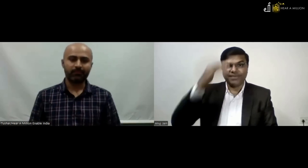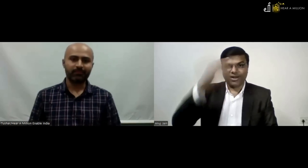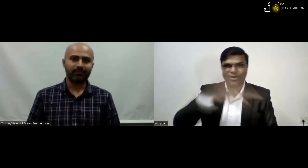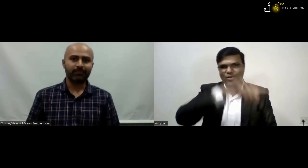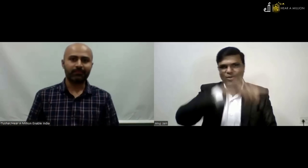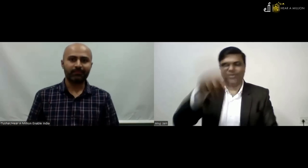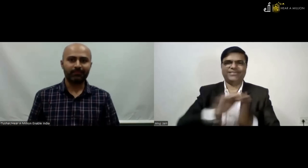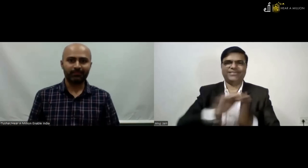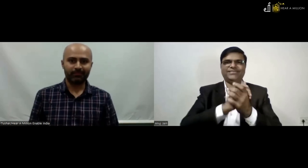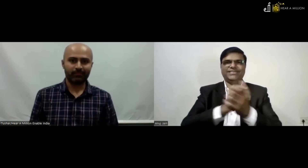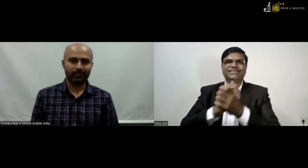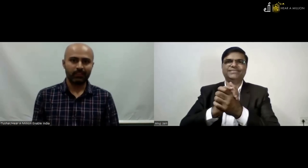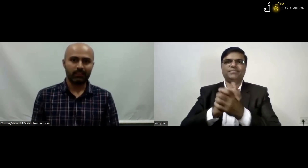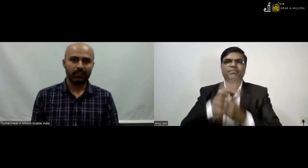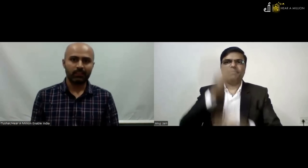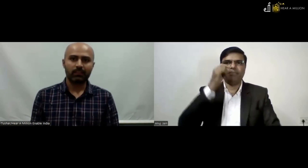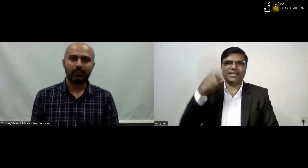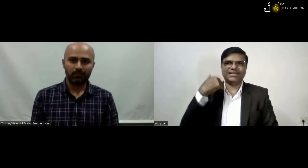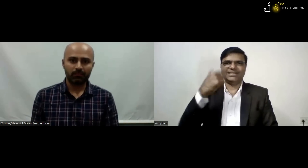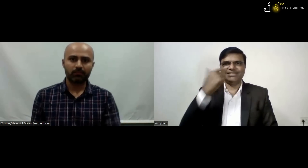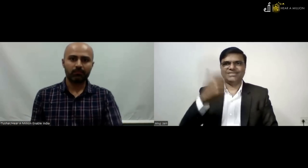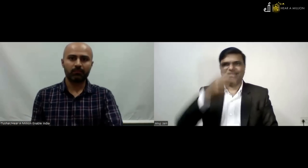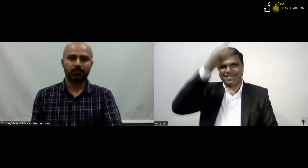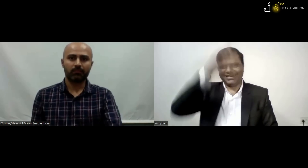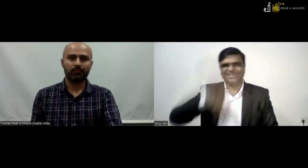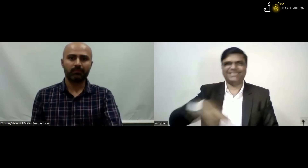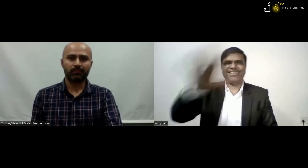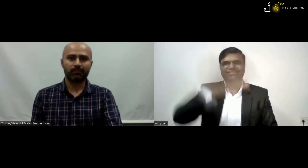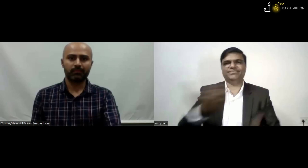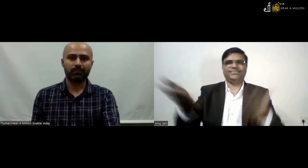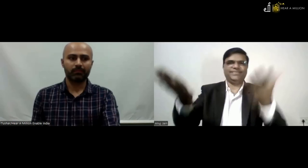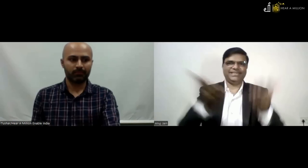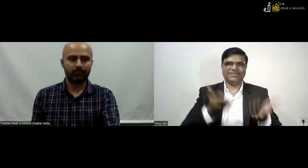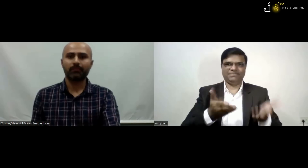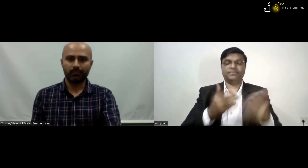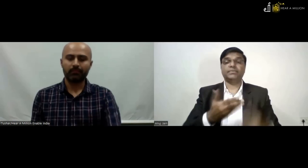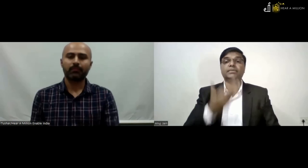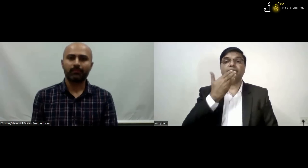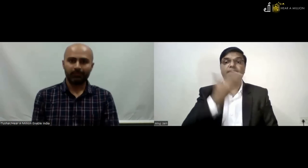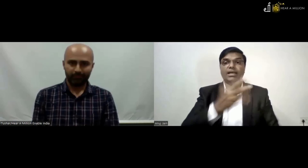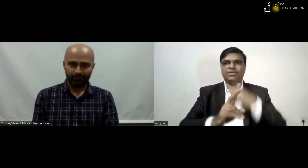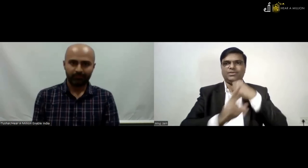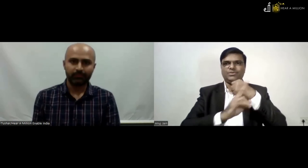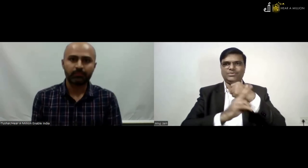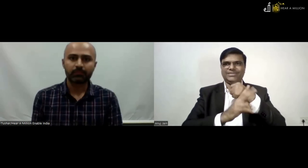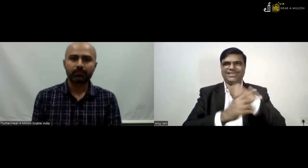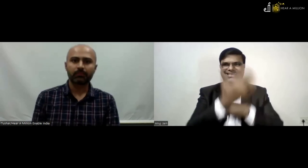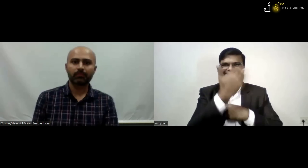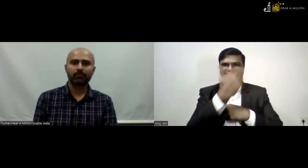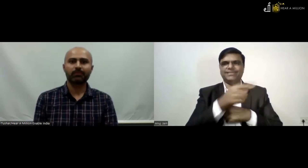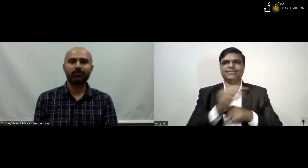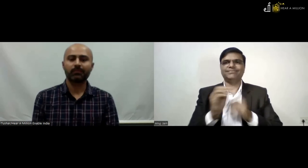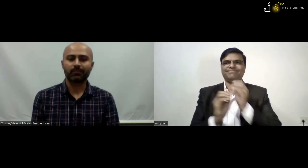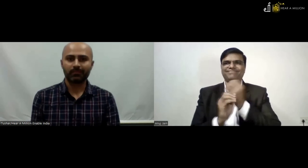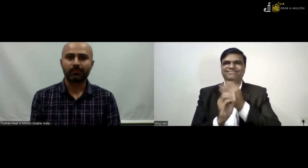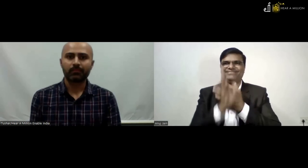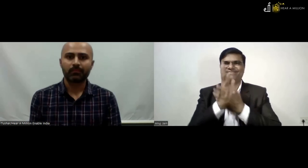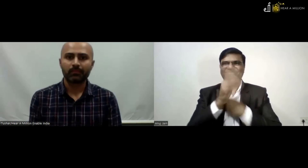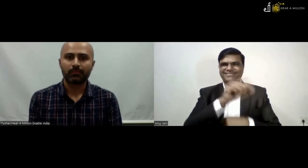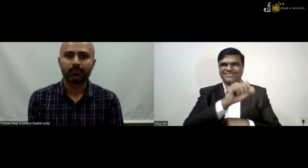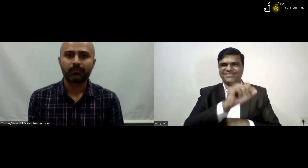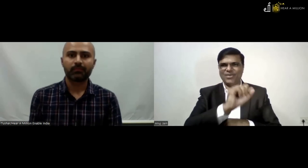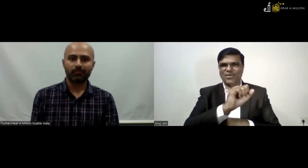brief introduction. Hello, everyone, all friends. Welcome